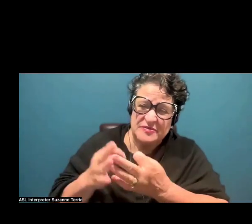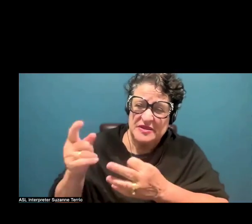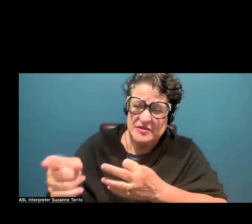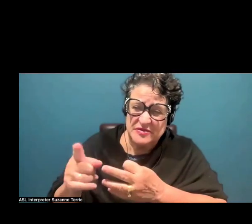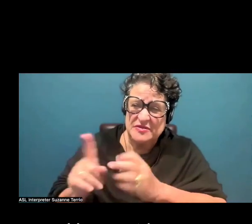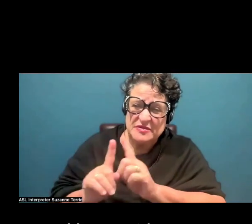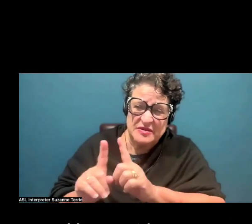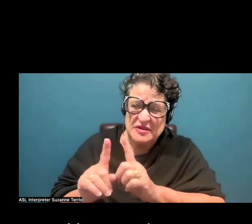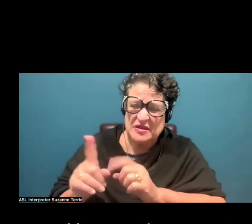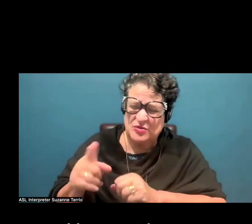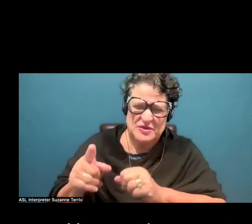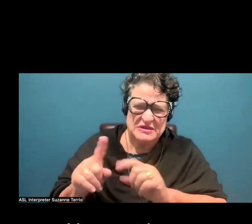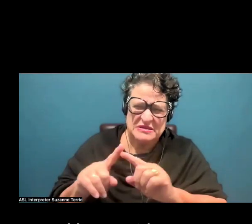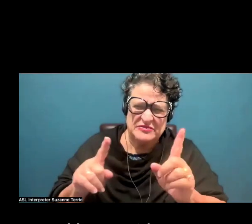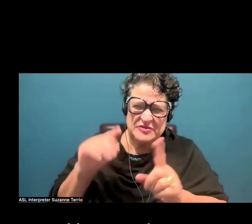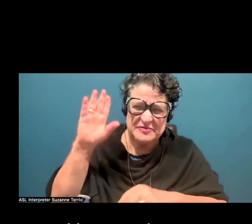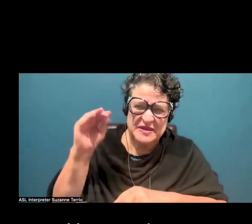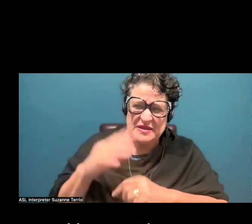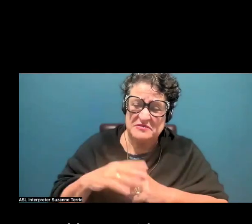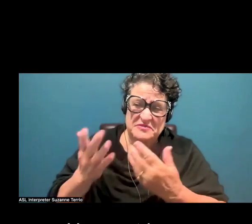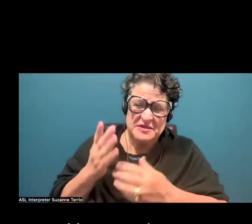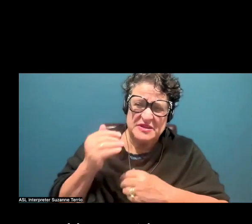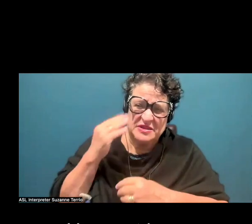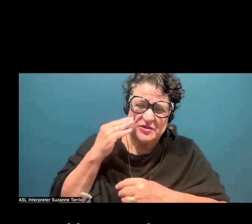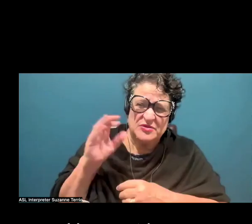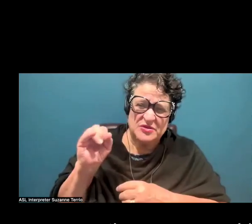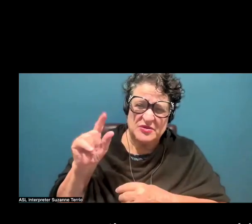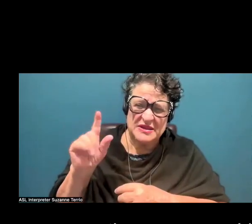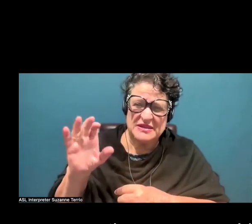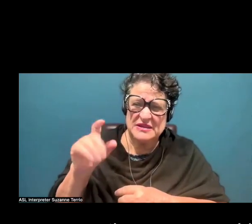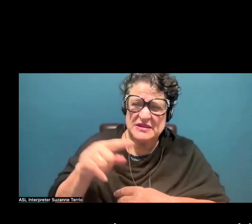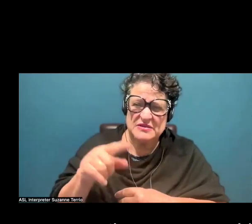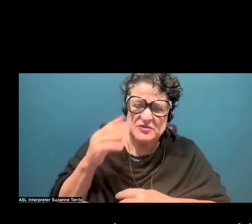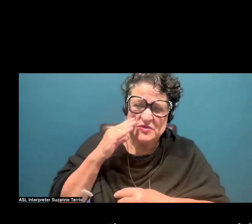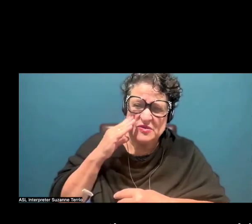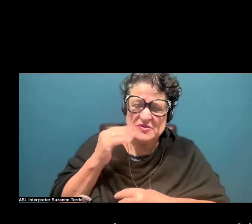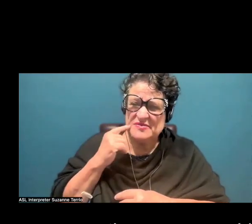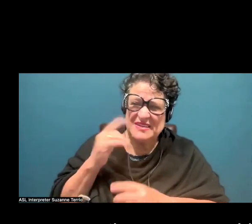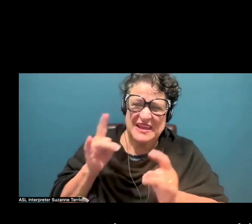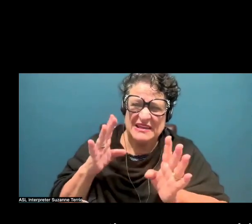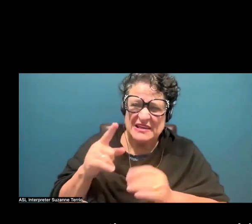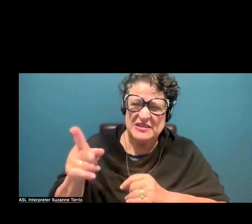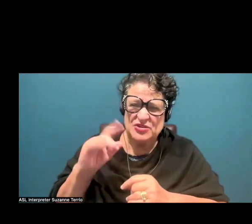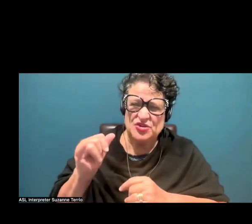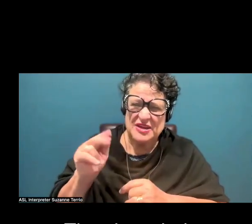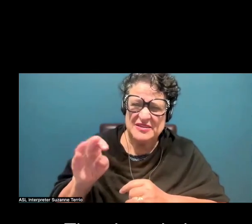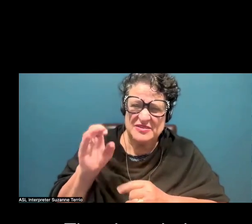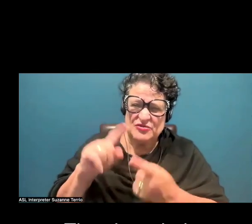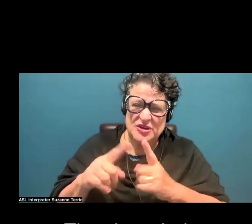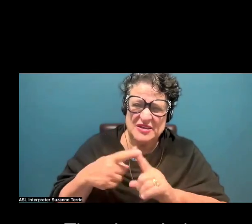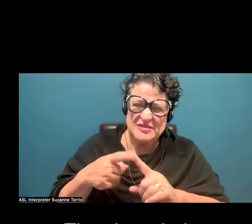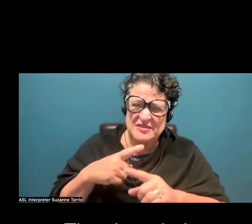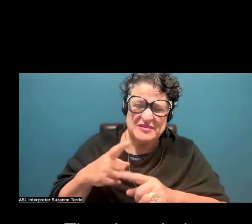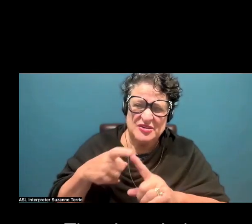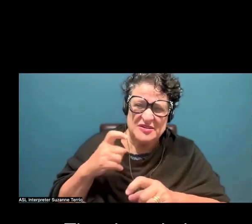recognize. He must be someone they know from Salt Lake, which makes me hate him a little, the same way I hate all of Jane's friends from home. They hoarded